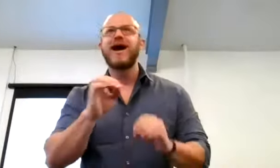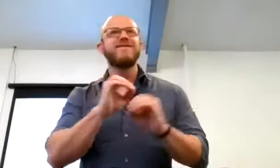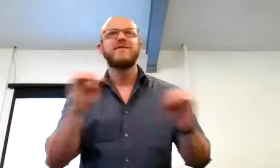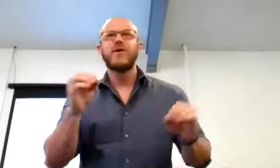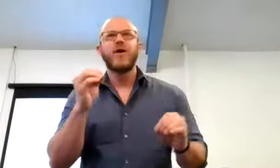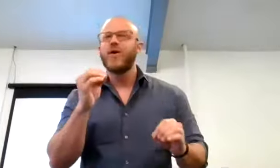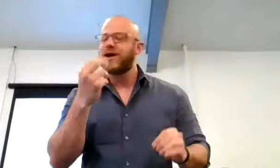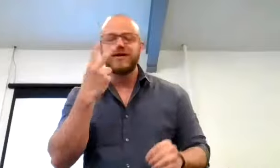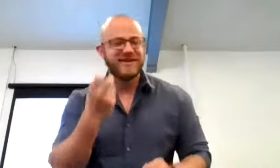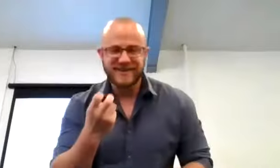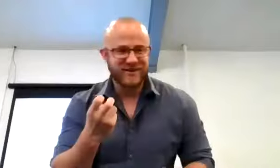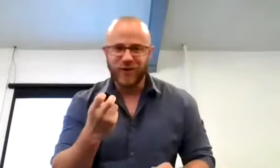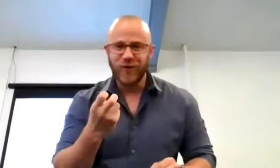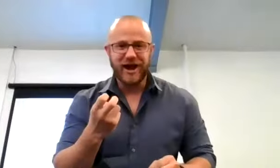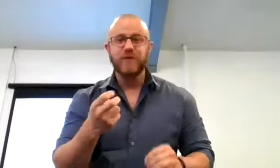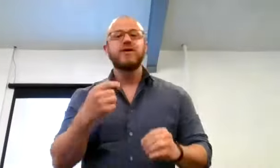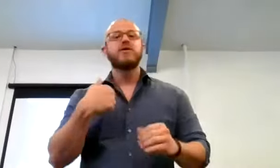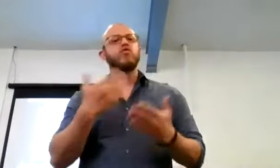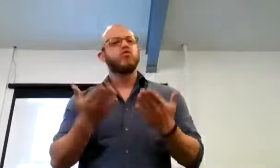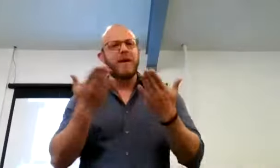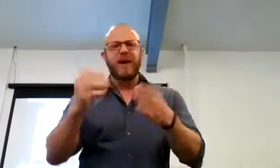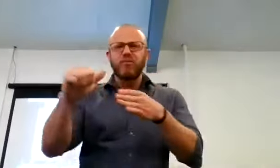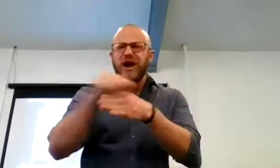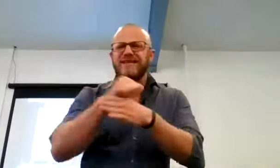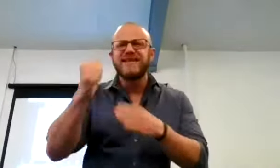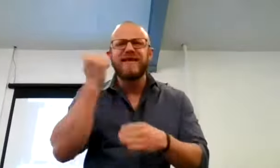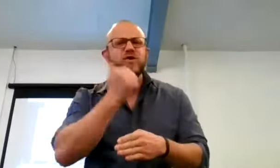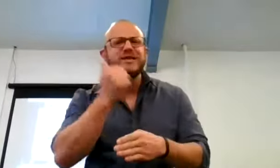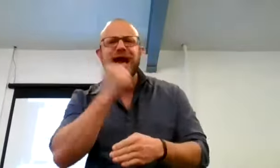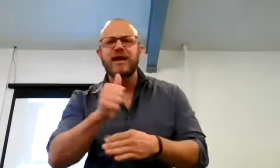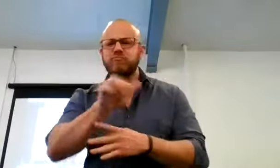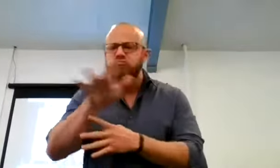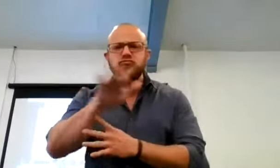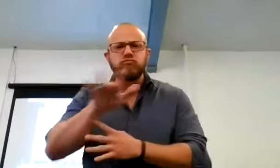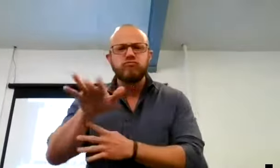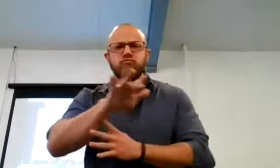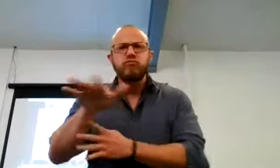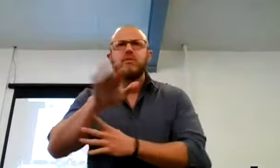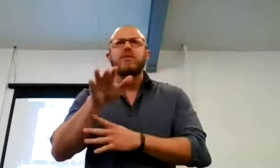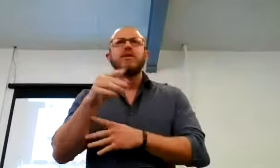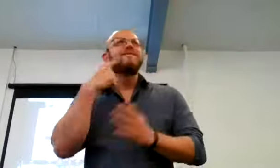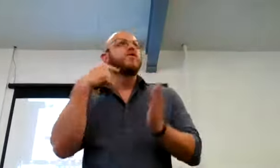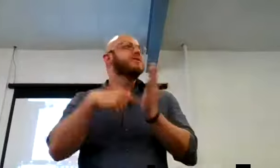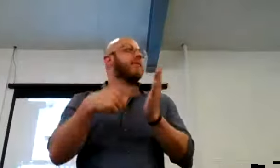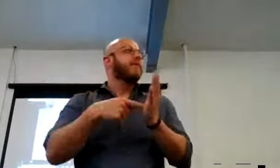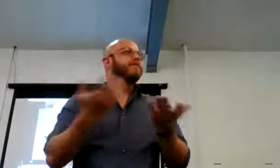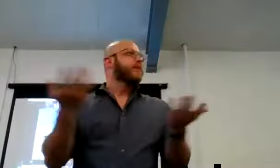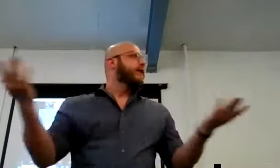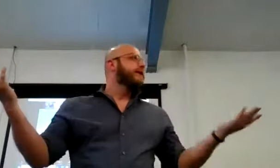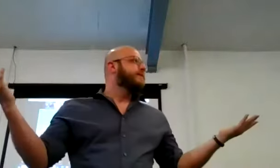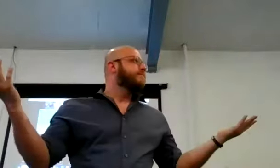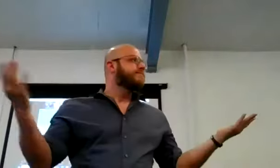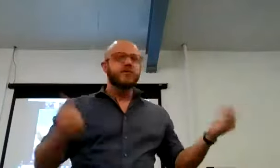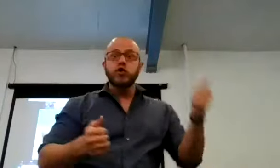I promise you, you'll forget them tomorrow. So just practice them every day, just finger spelling whenever you're just, let me give